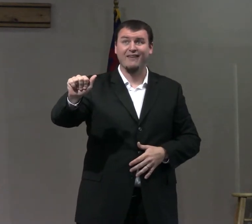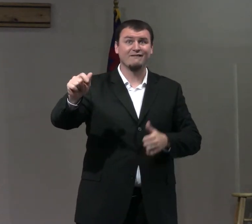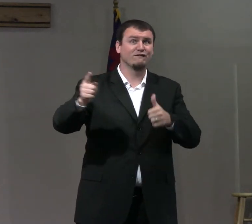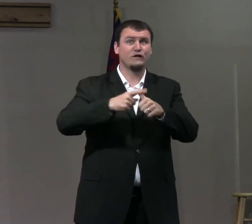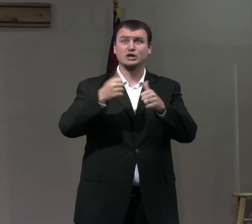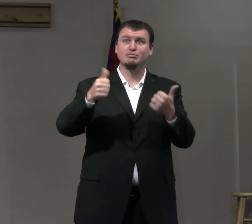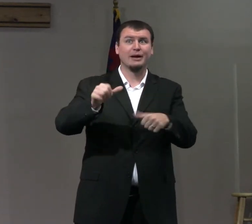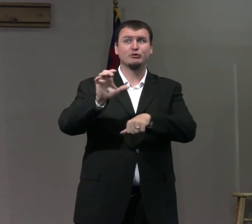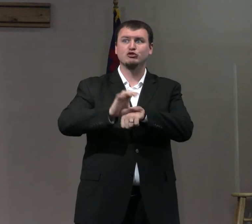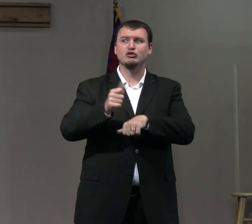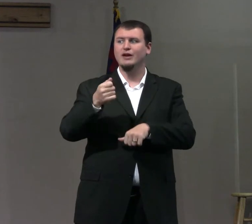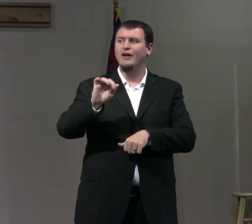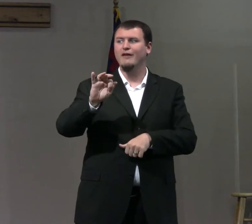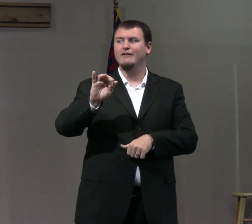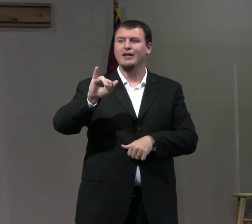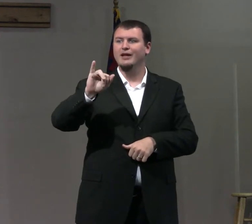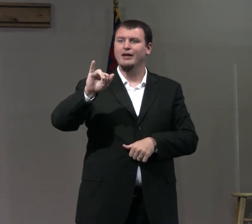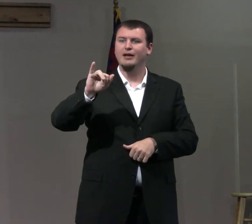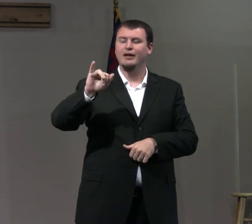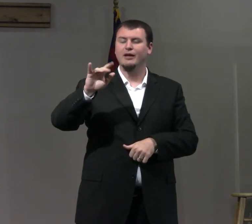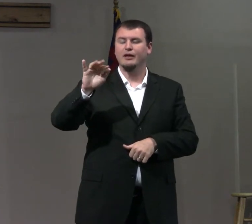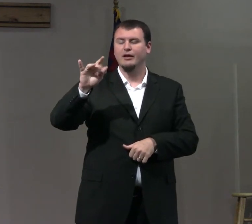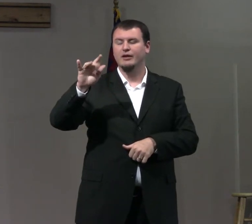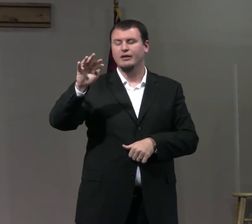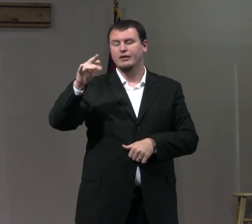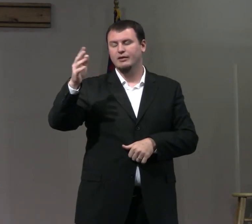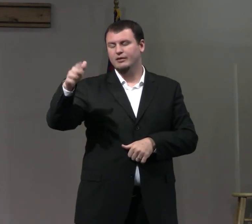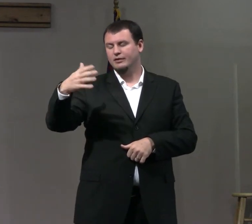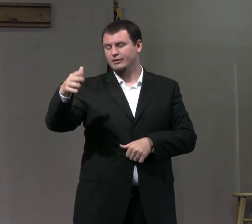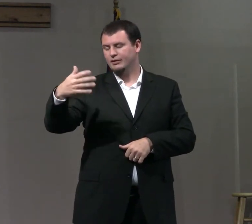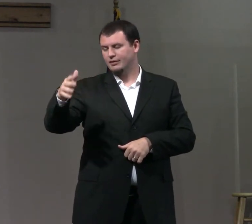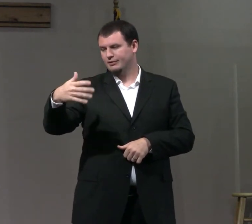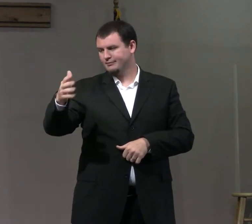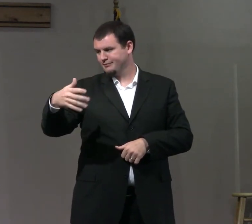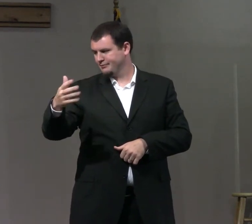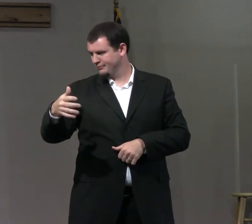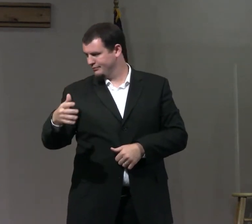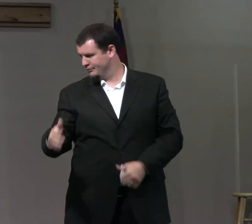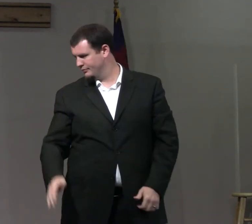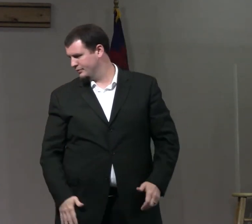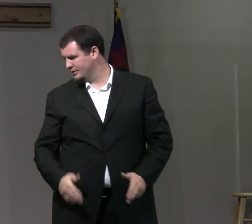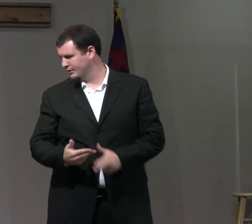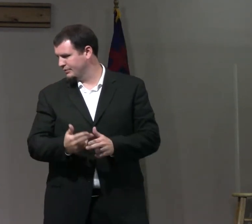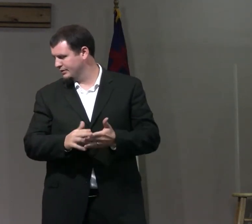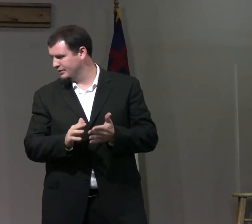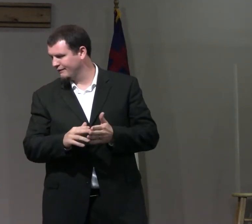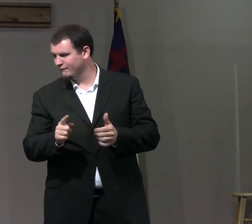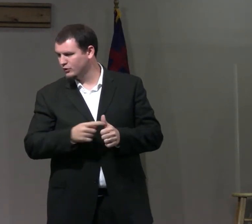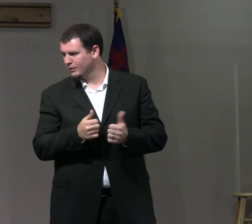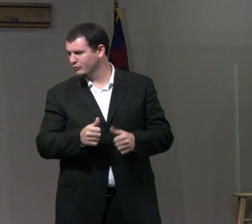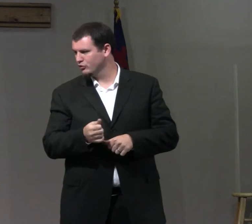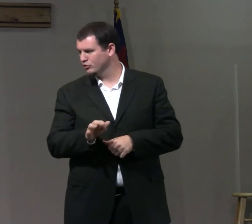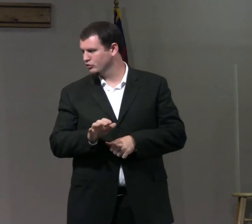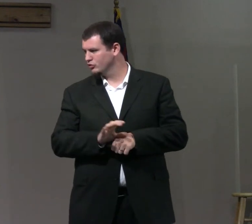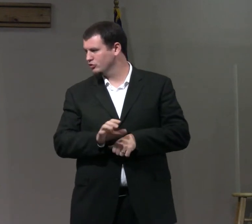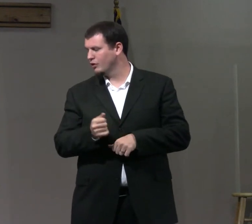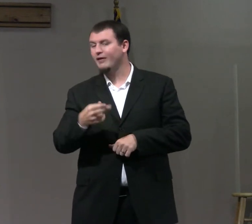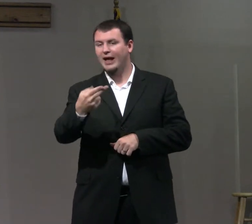he was a pastor in Indiana of a big church over there. What was his name?